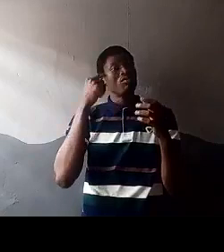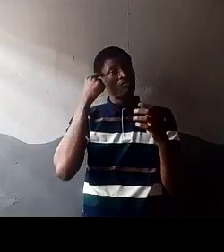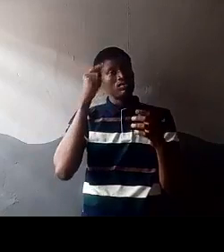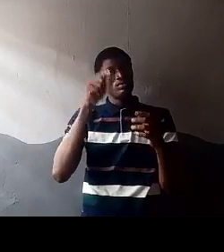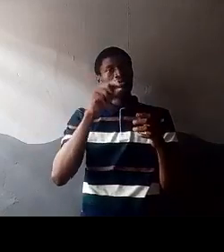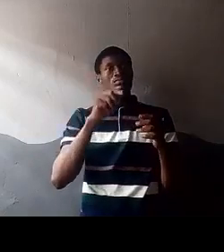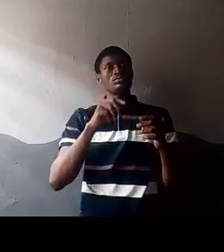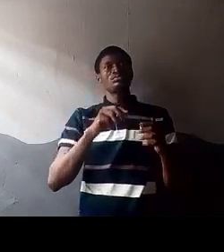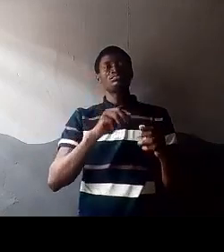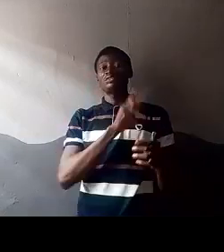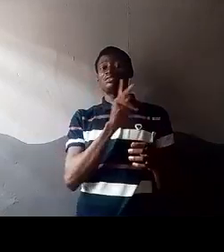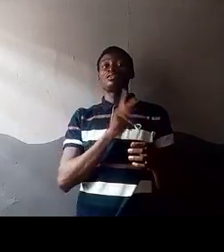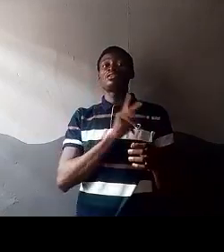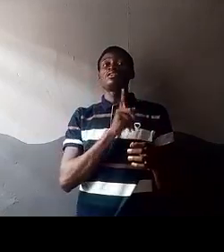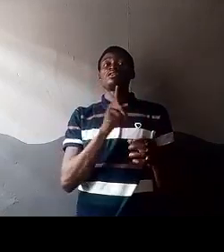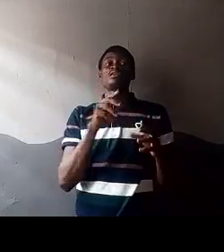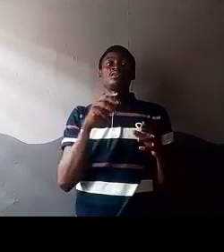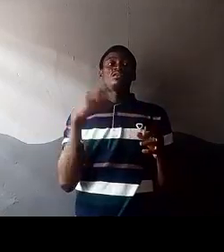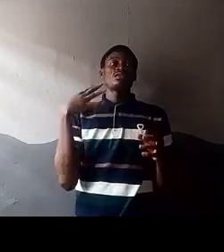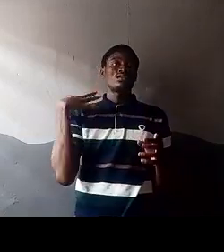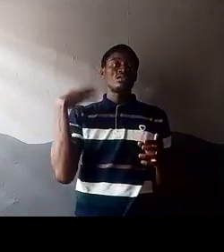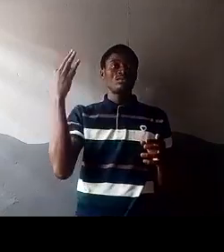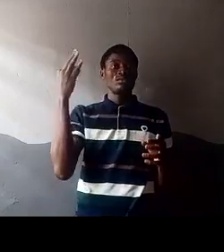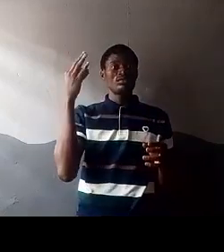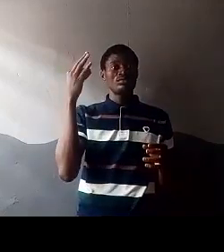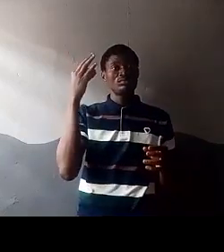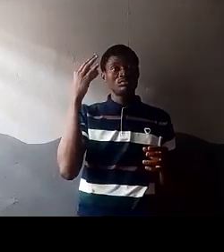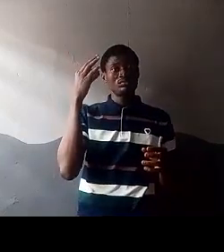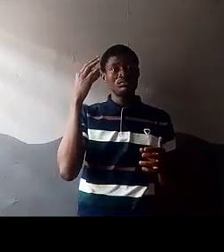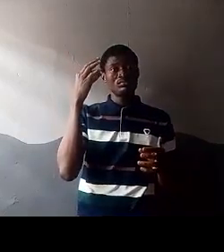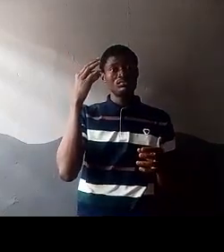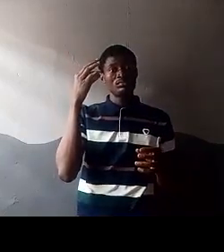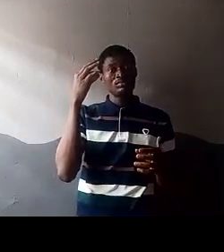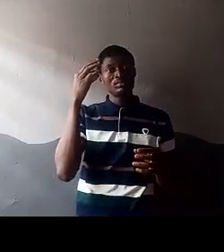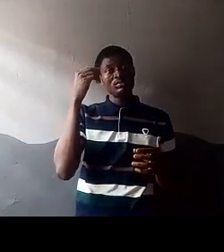I've applied for up to 30 scholarships. It might sound